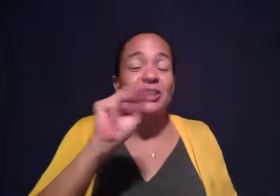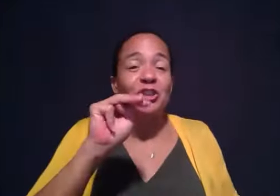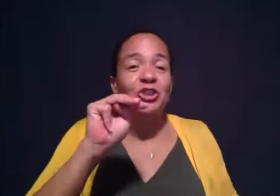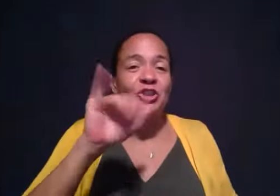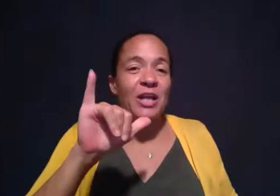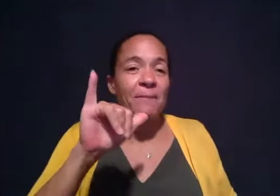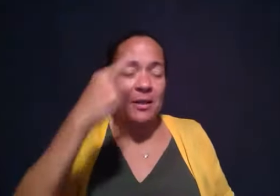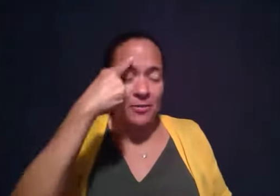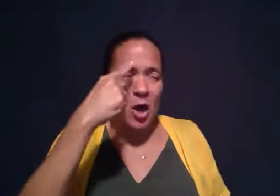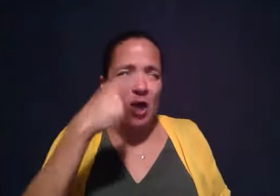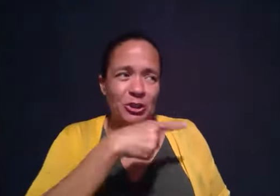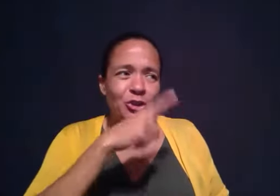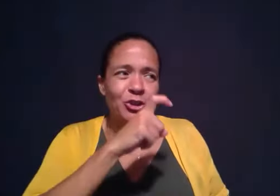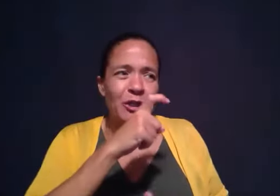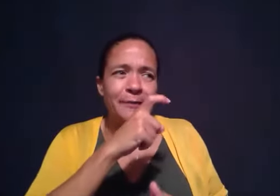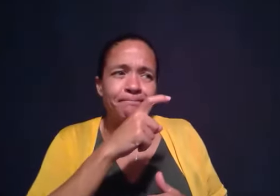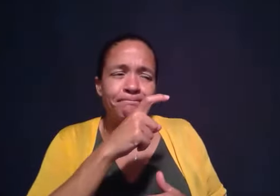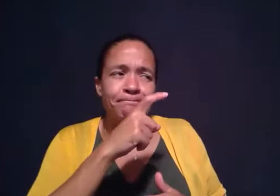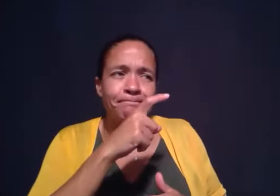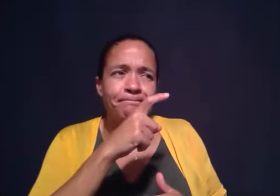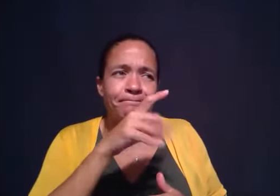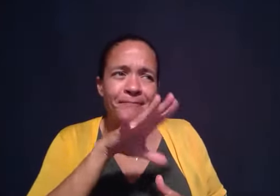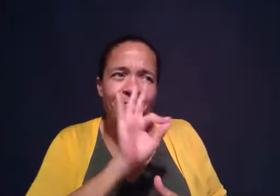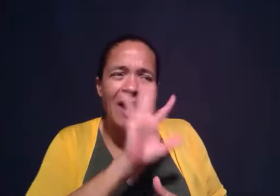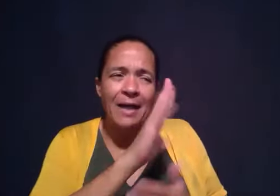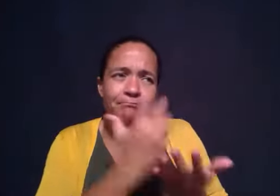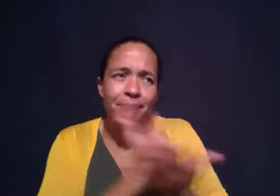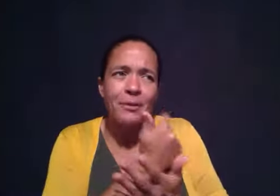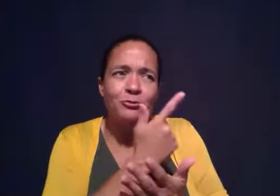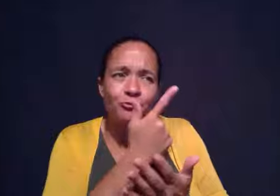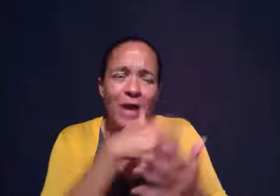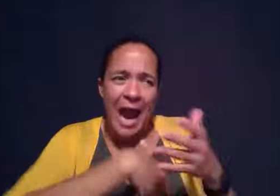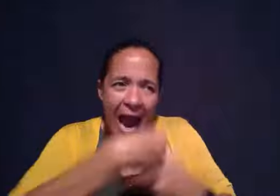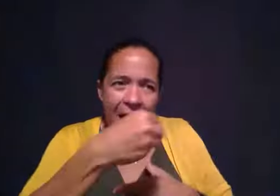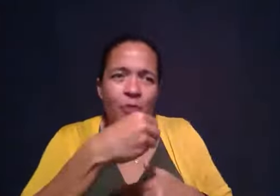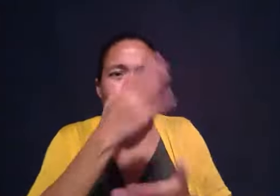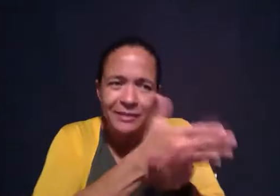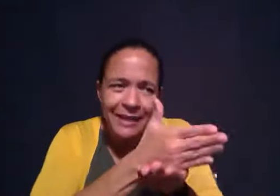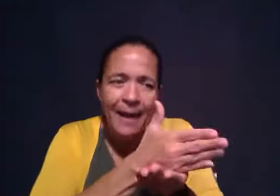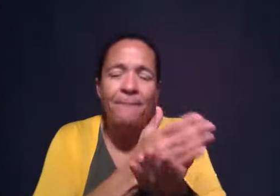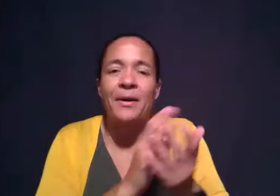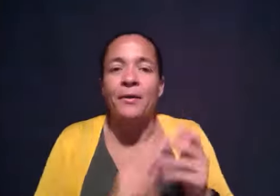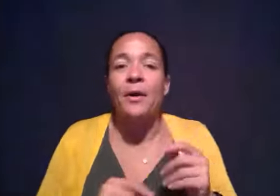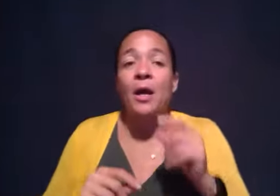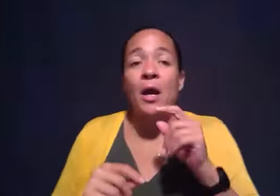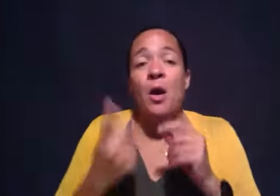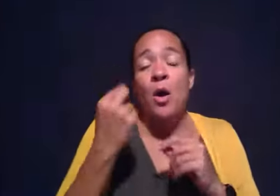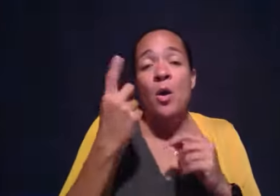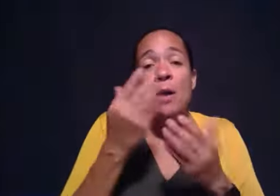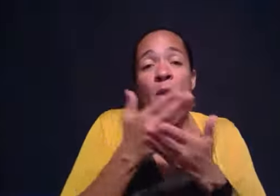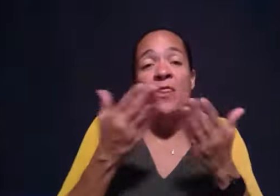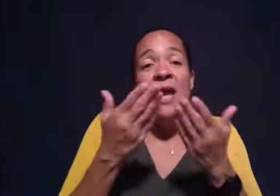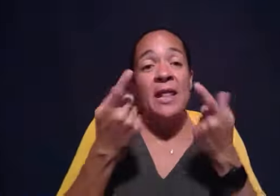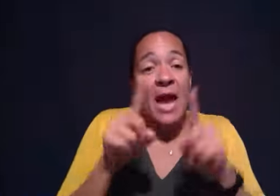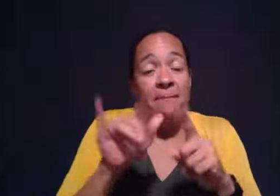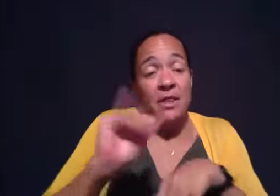find a way out. The other thing that happened that night, and it's probably as important, if not more important than what Jimmy told me, was that at some point there were